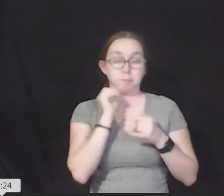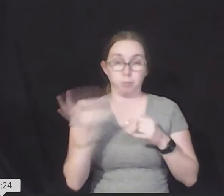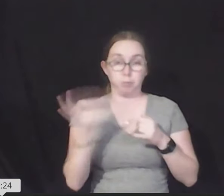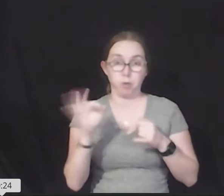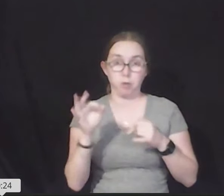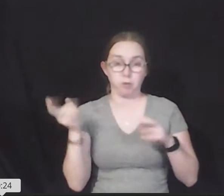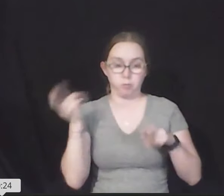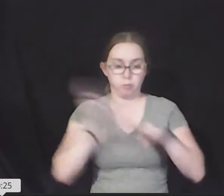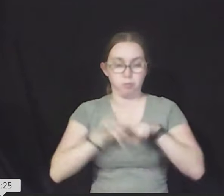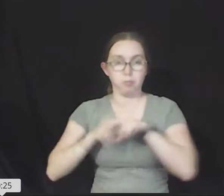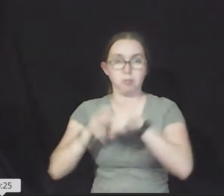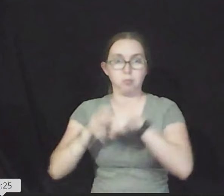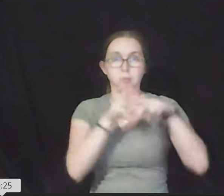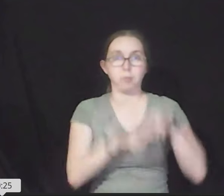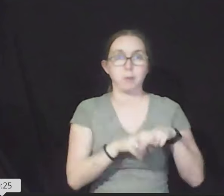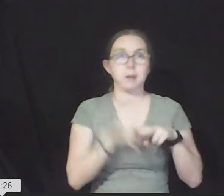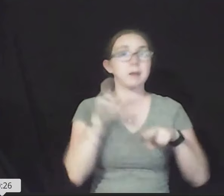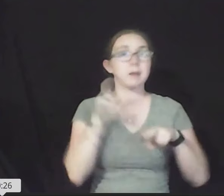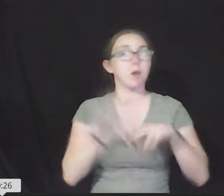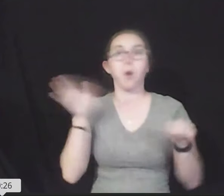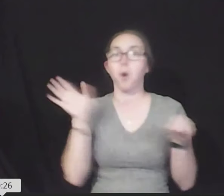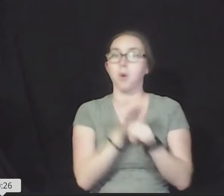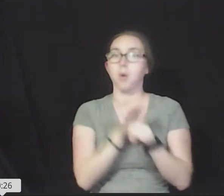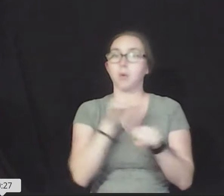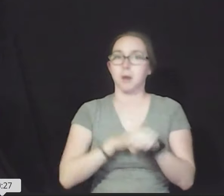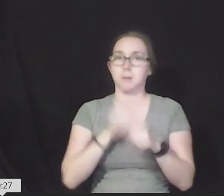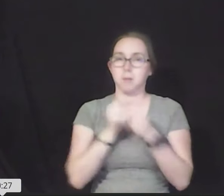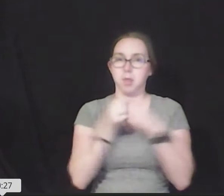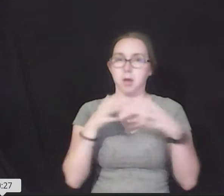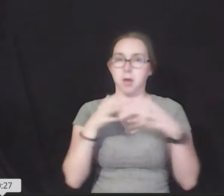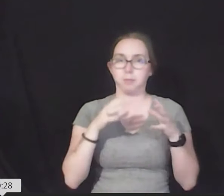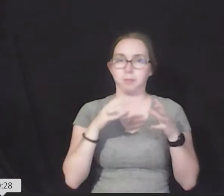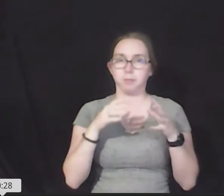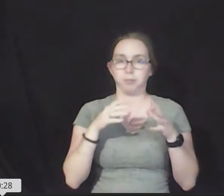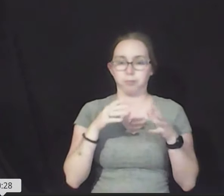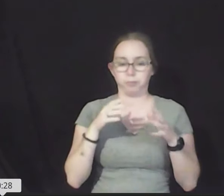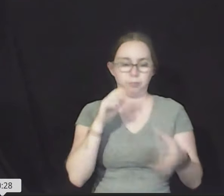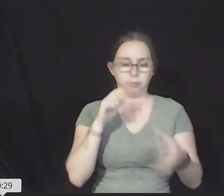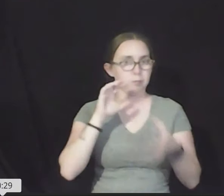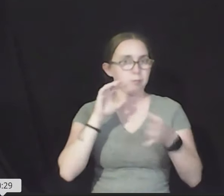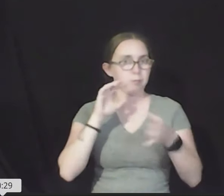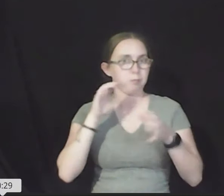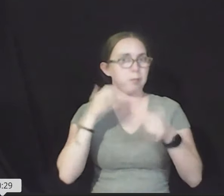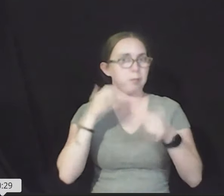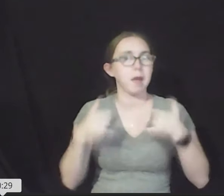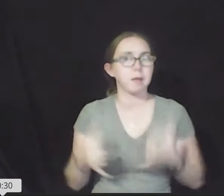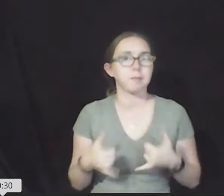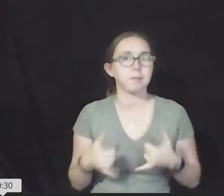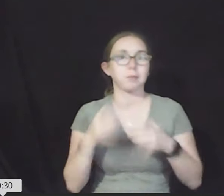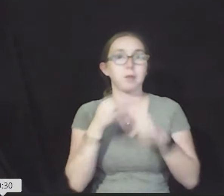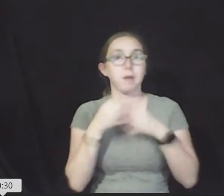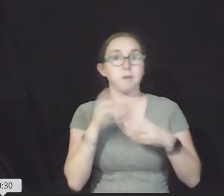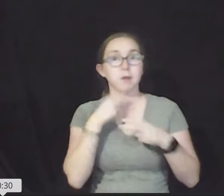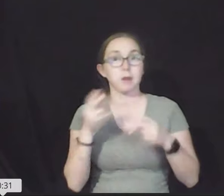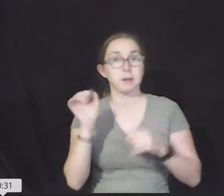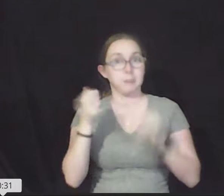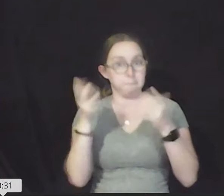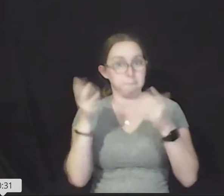And picking a seat we can sit the whole time without messing around. Okay, without your voice, go.